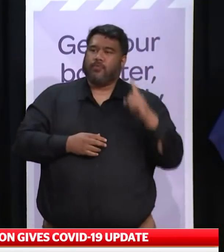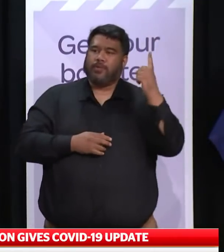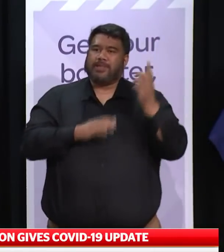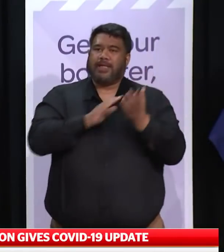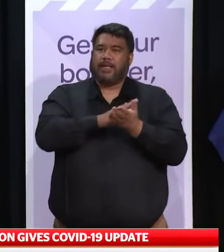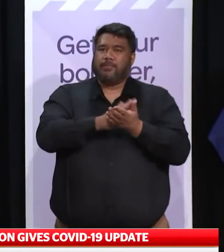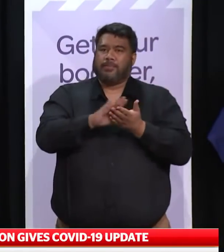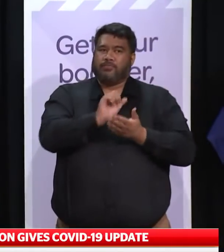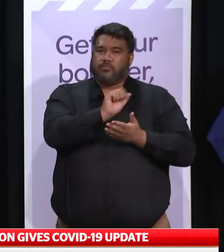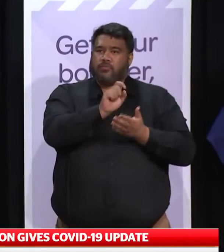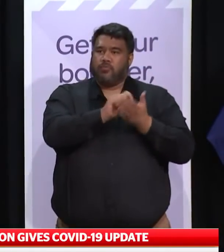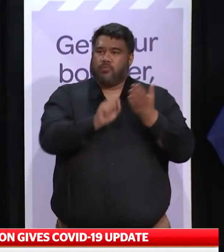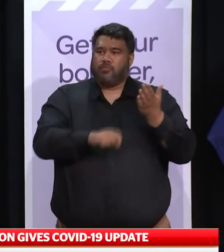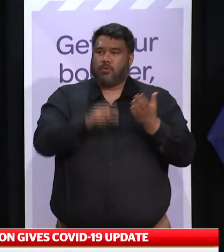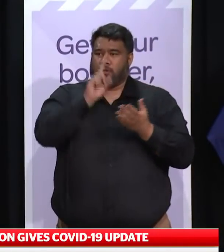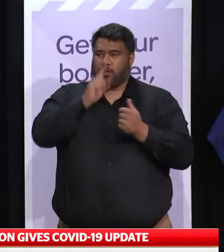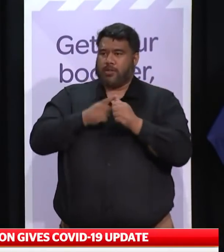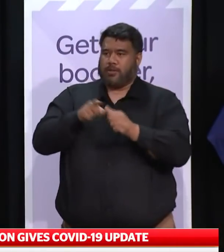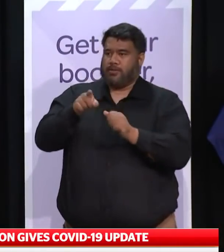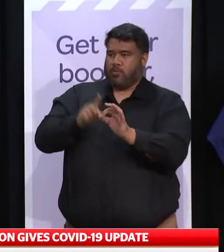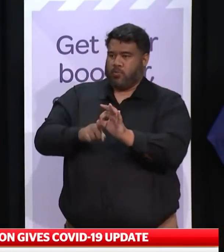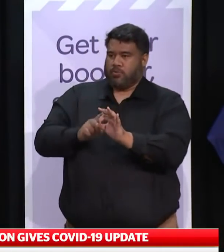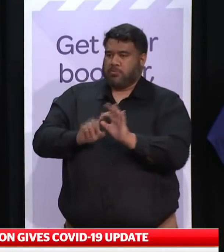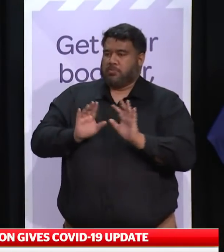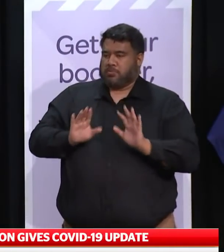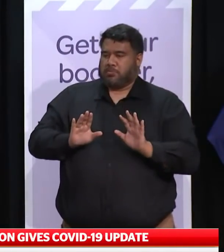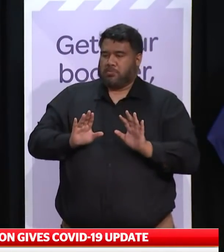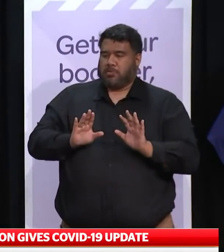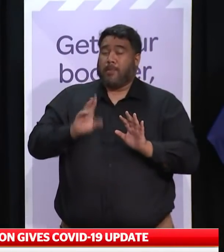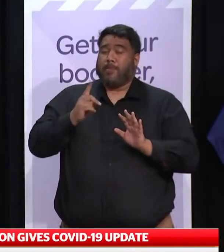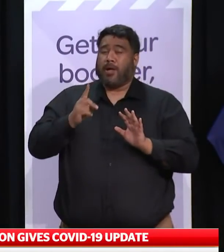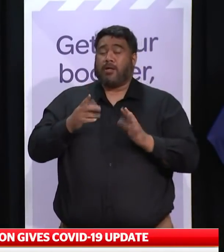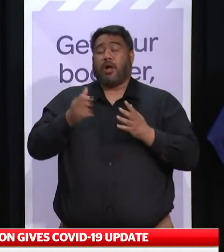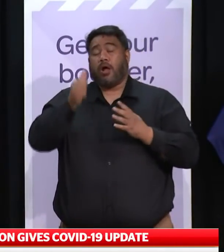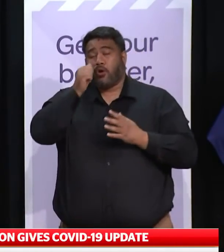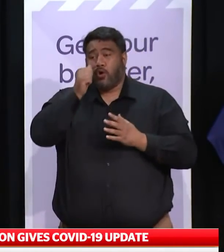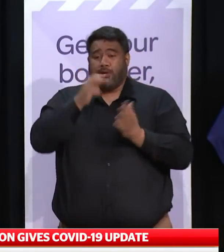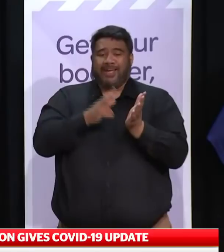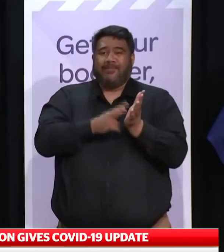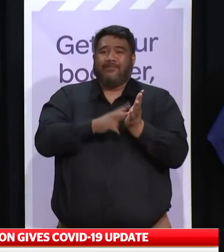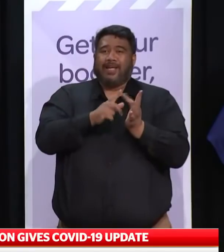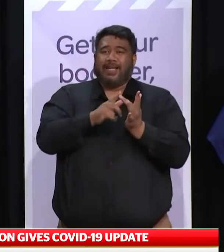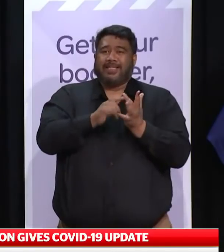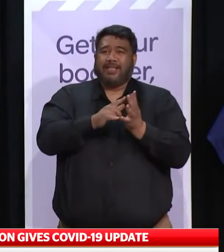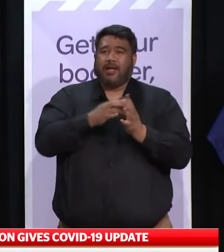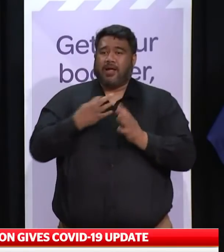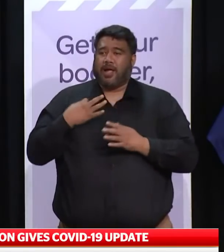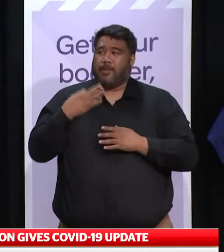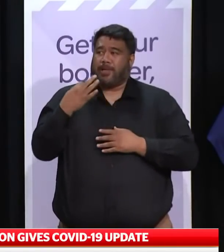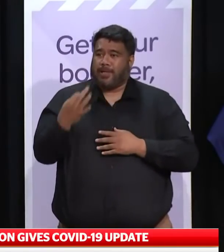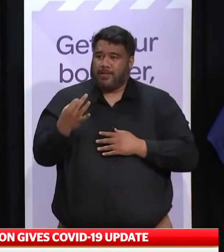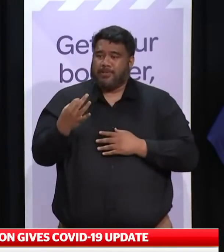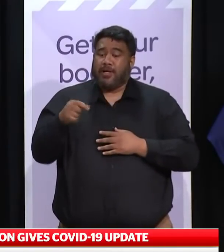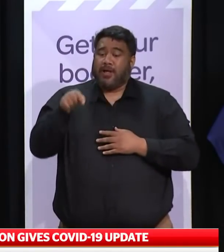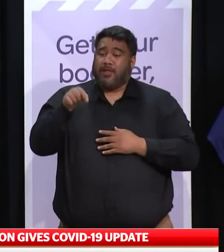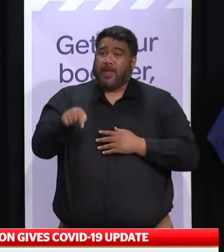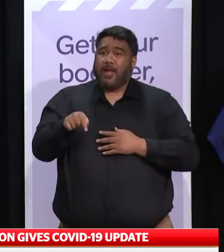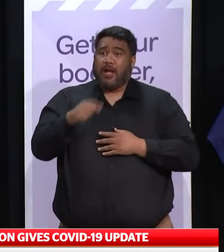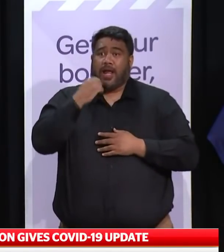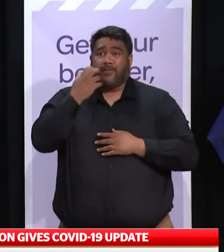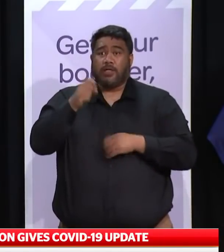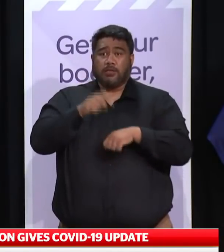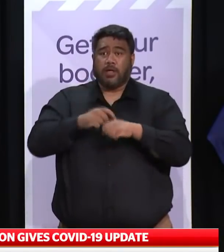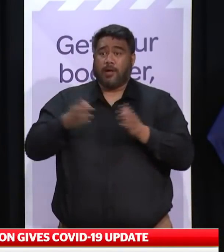this question. What I can say more generally is that visas have don't usually have a particular time limit